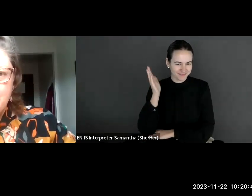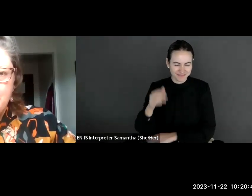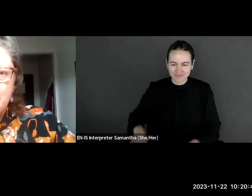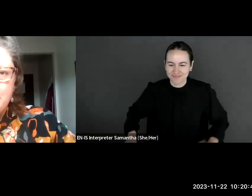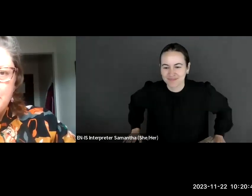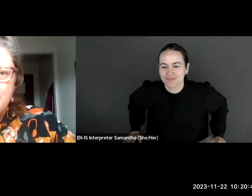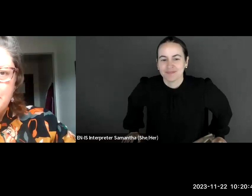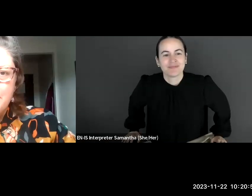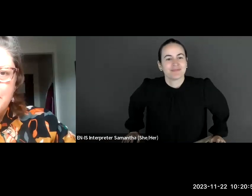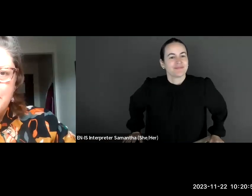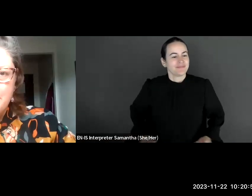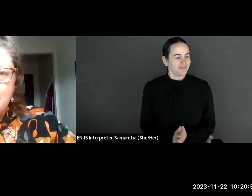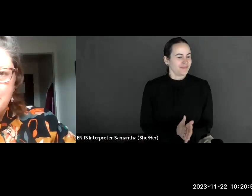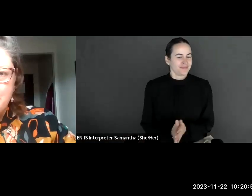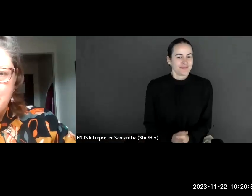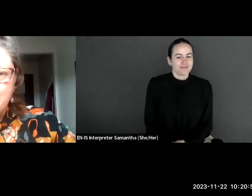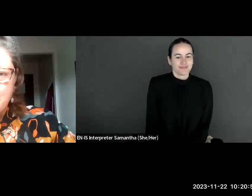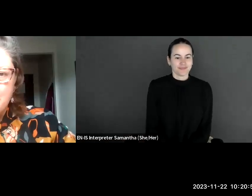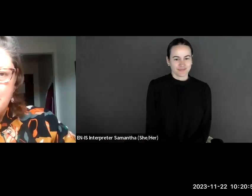All right.